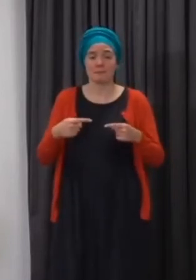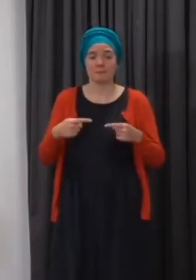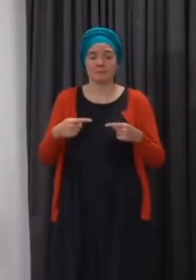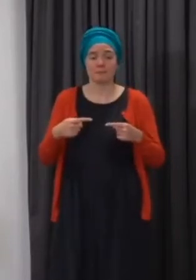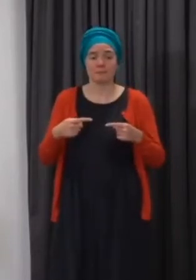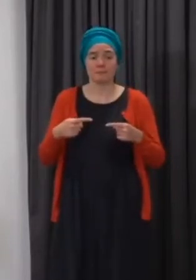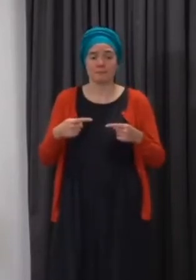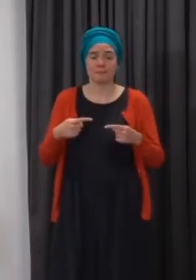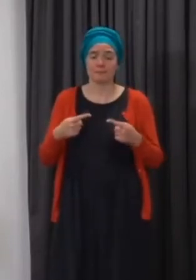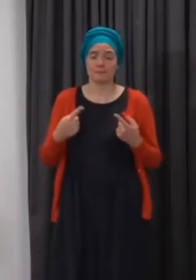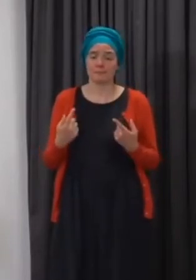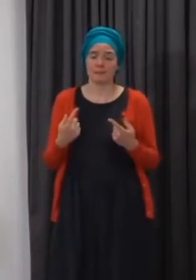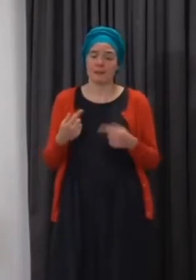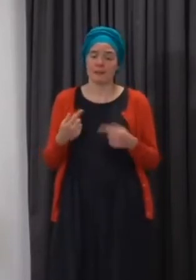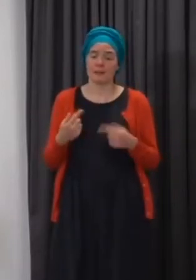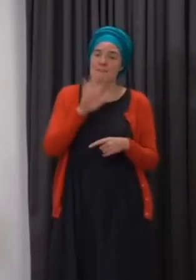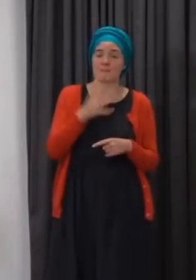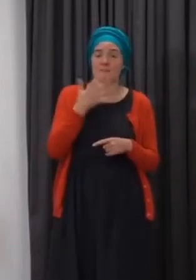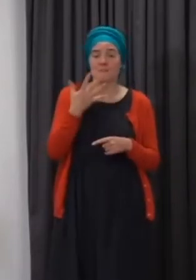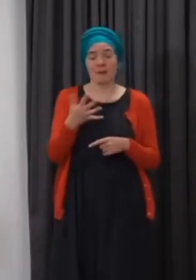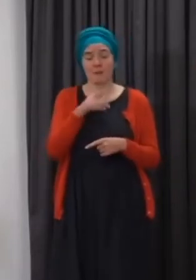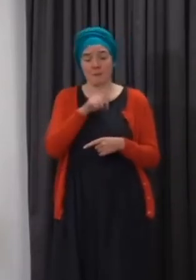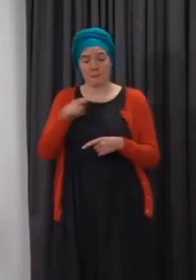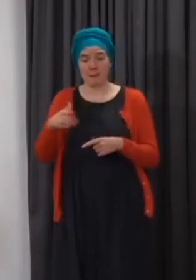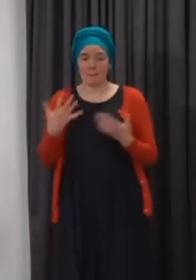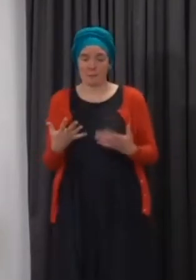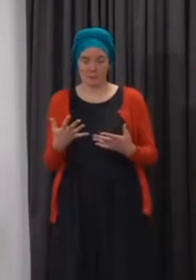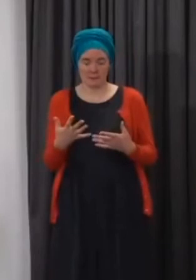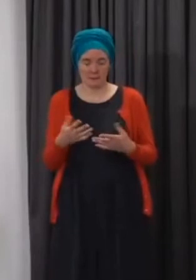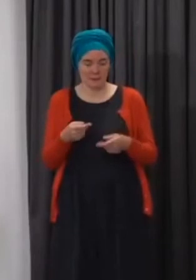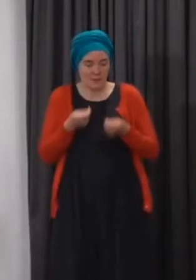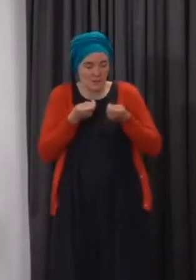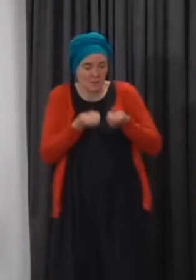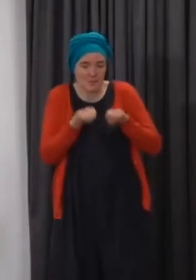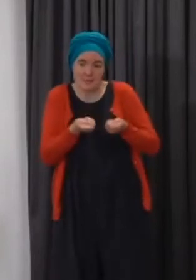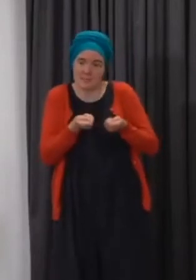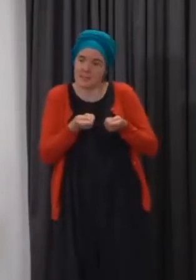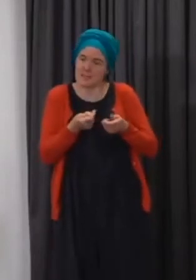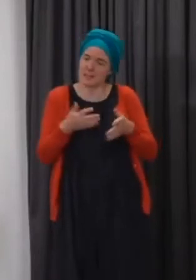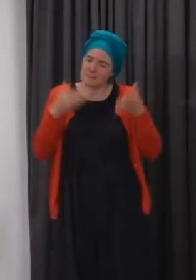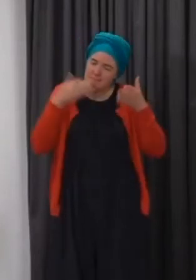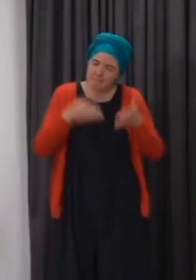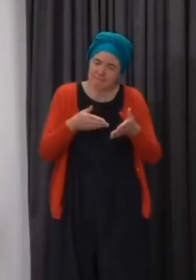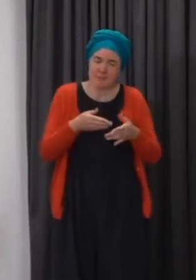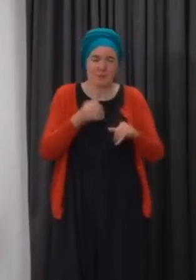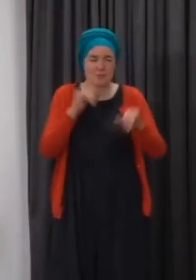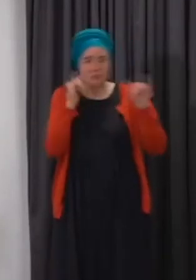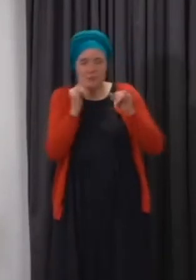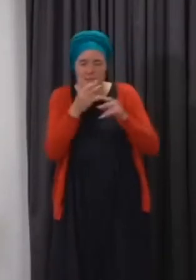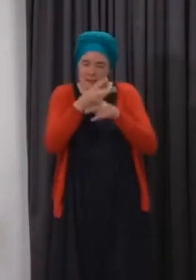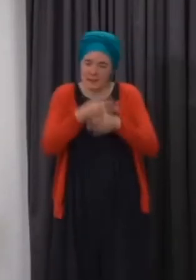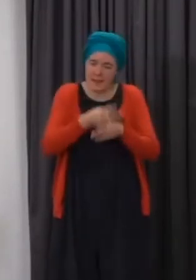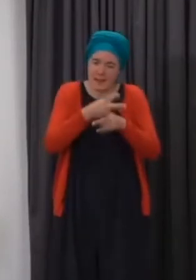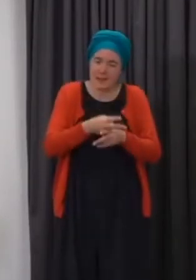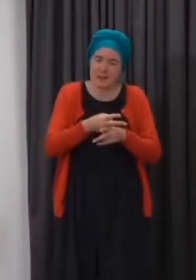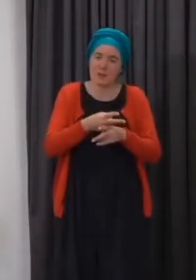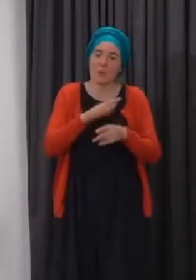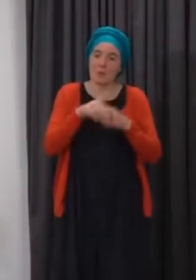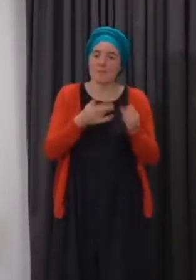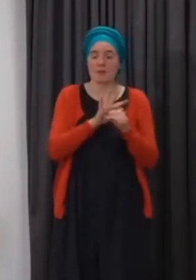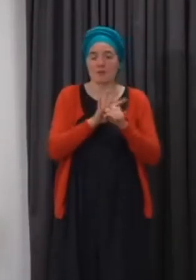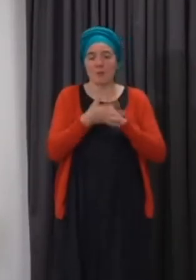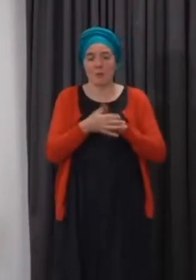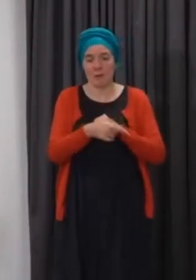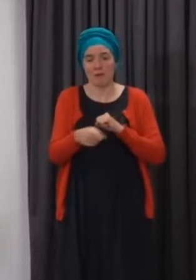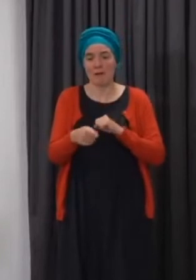people are being treated in critical care for coronavirus. This is lower than last week. The majority of people being treated in critical care do